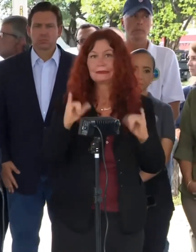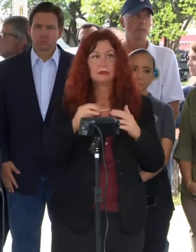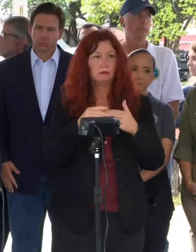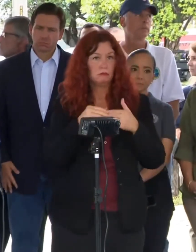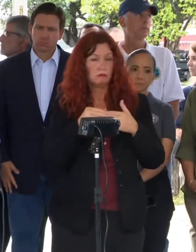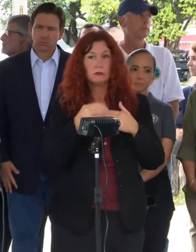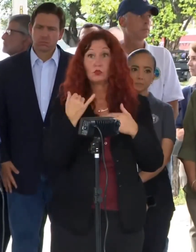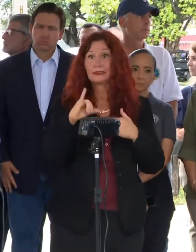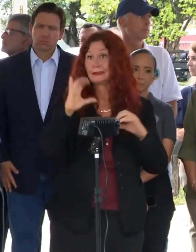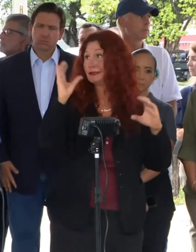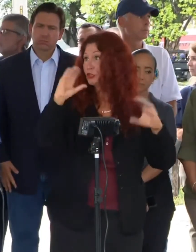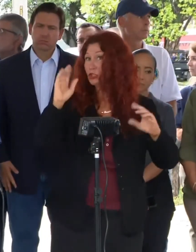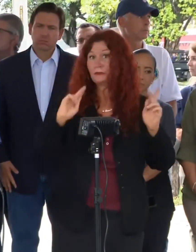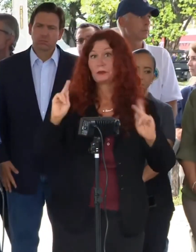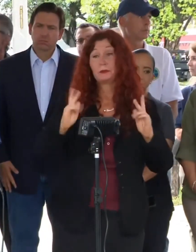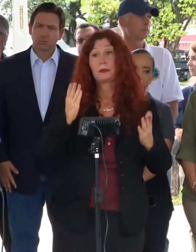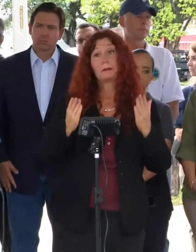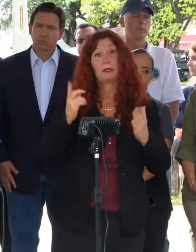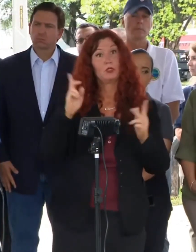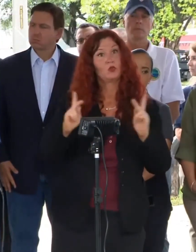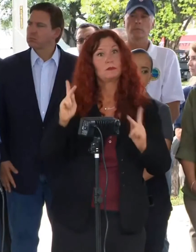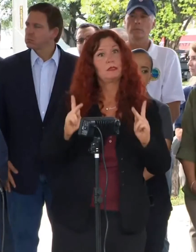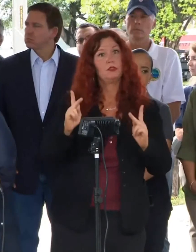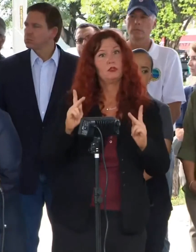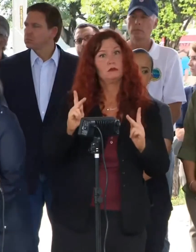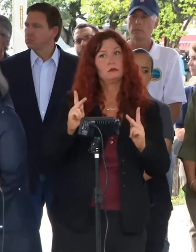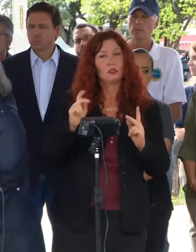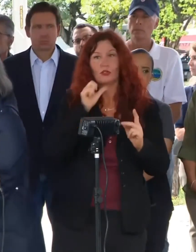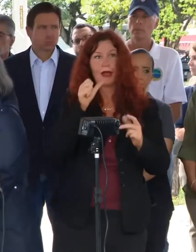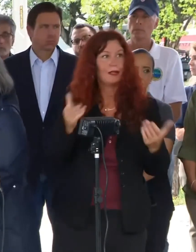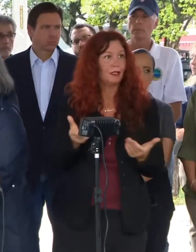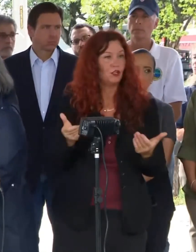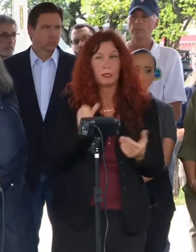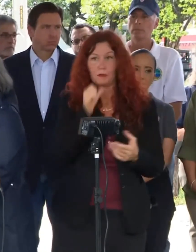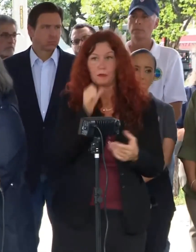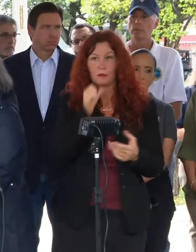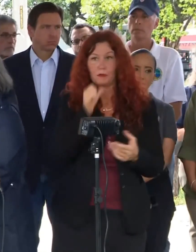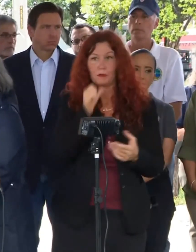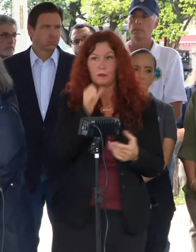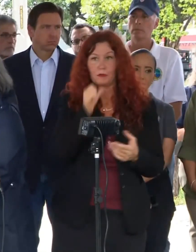various countries represented, and we are working with the State Department as well.